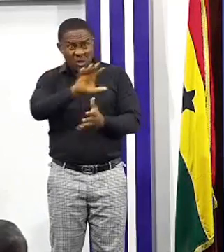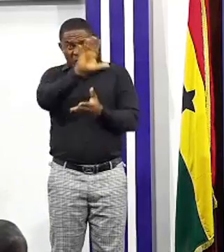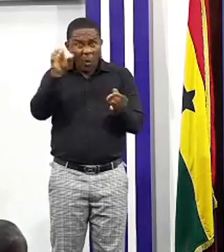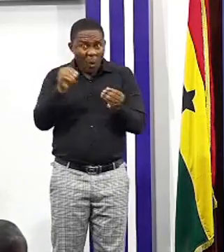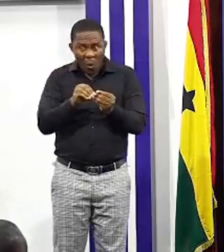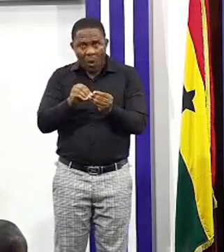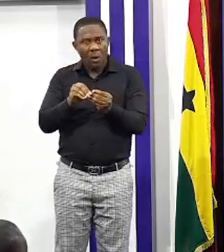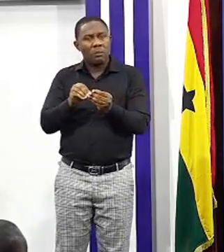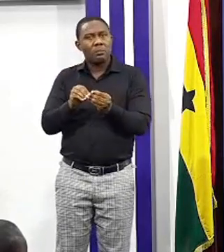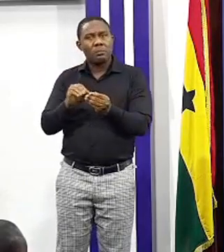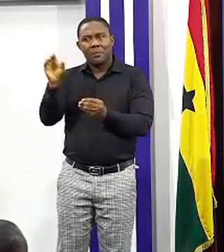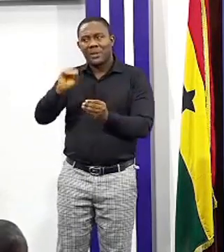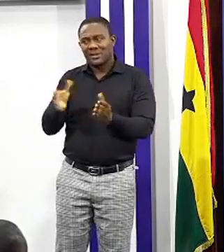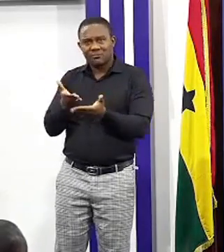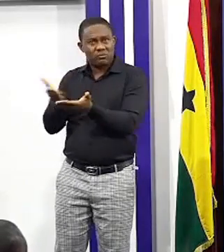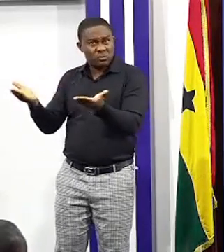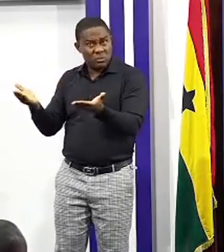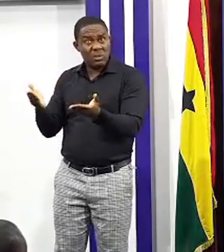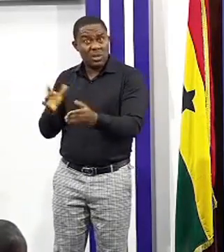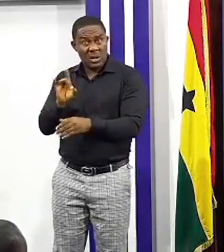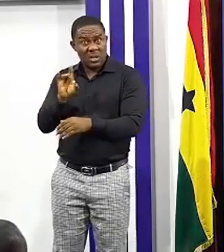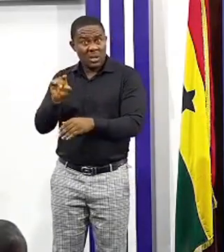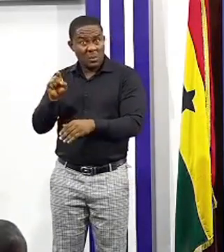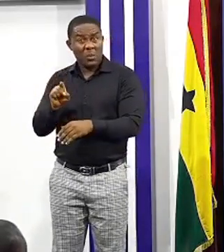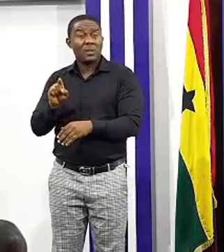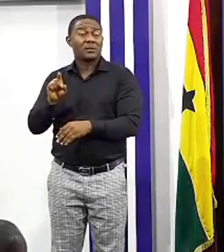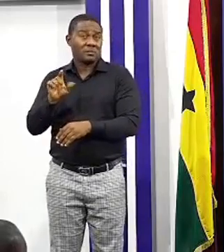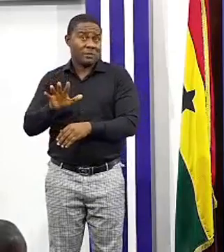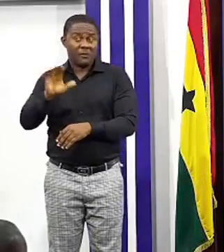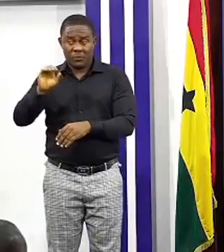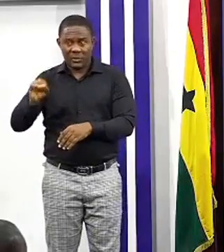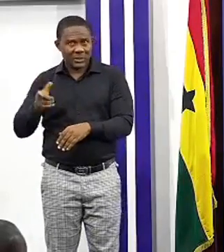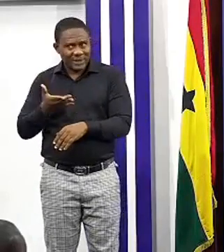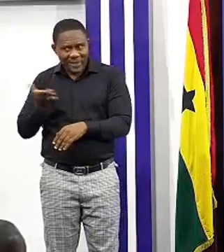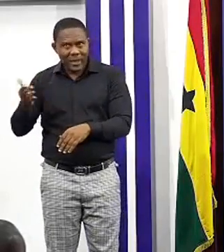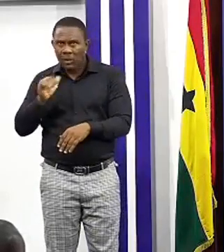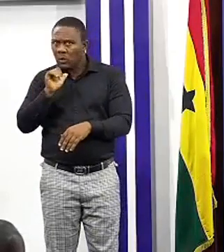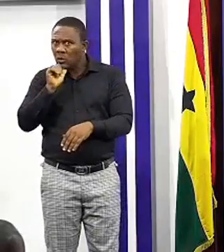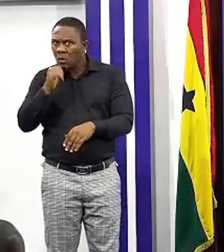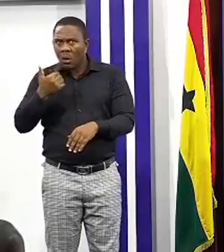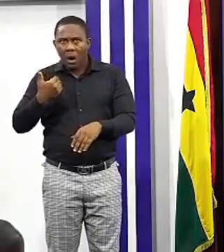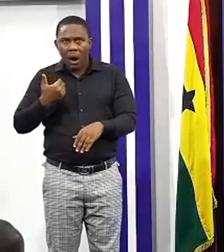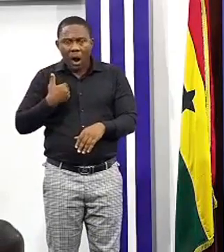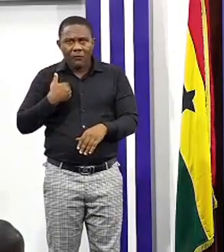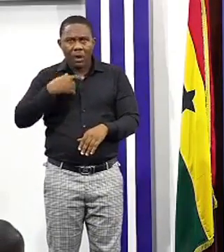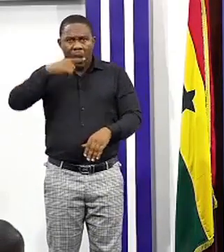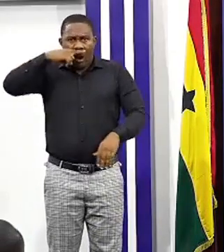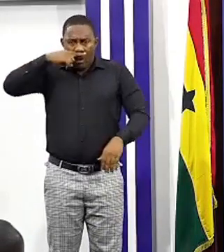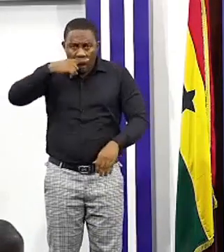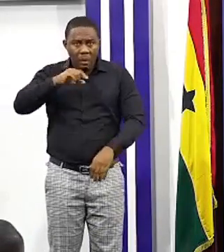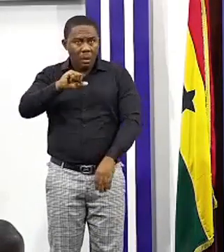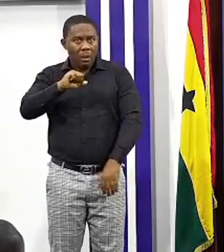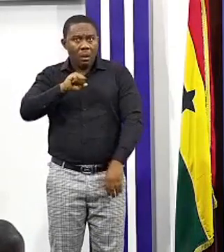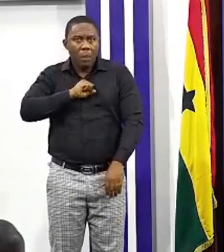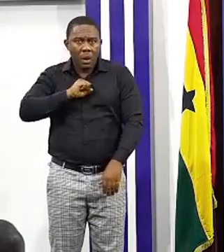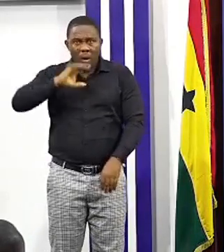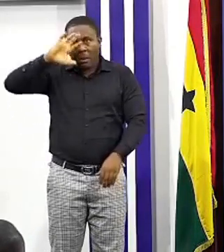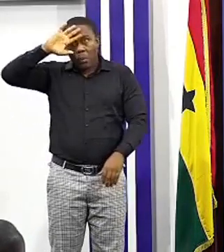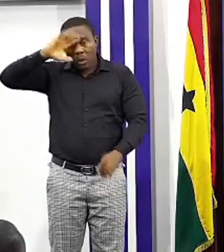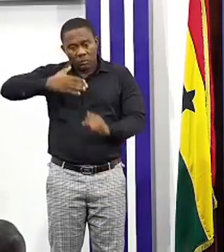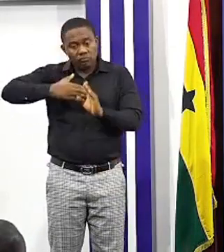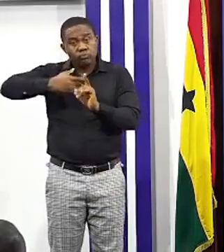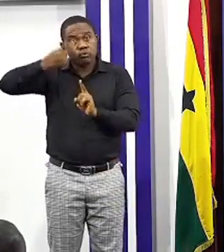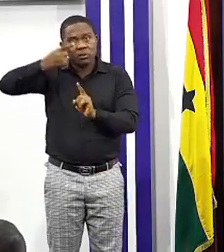well, no symptoms, and those who have mild symptoms are responding to treatment. We have had 4